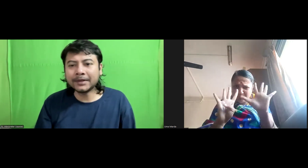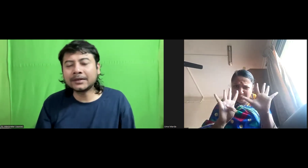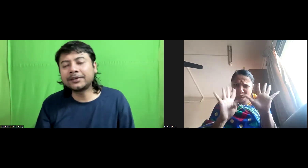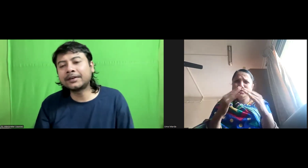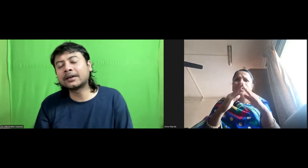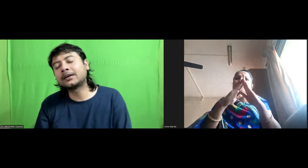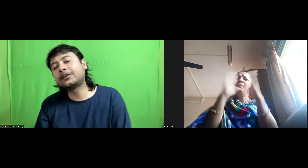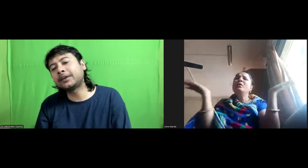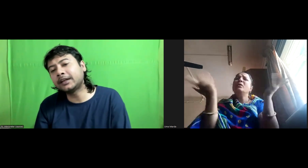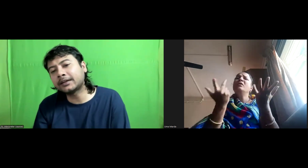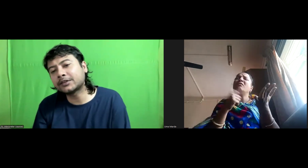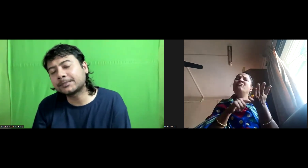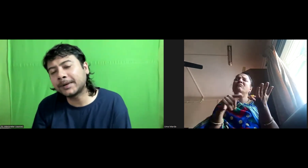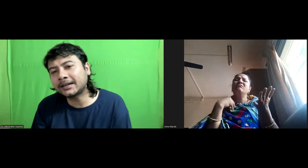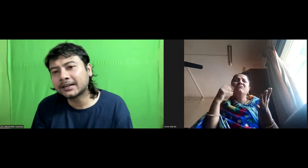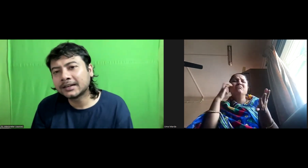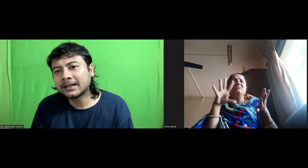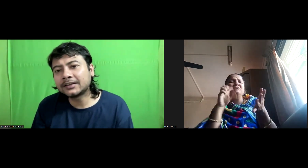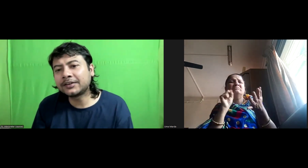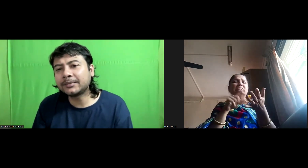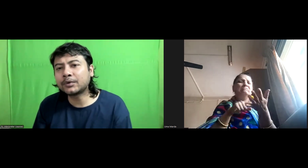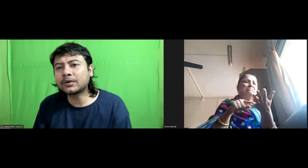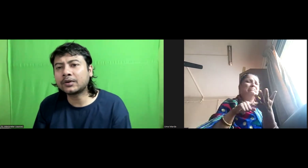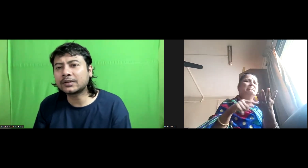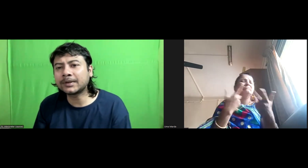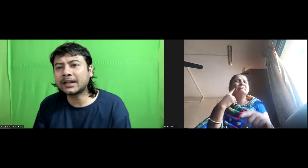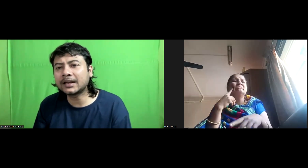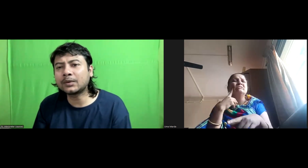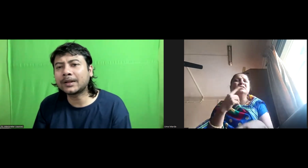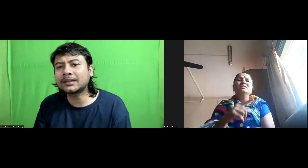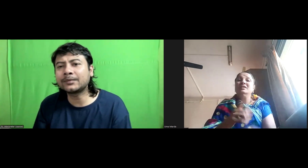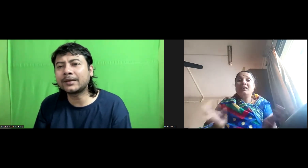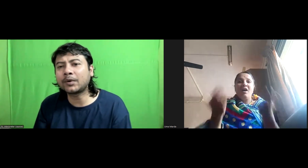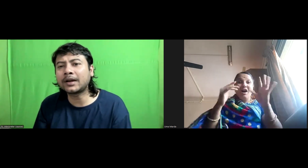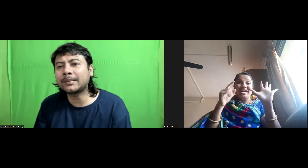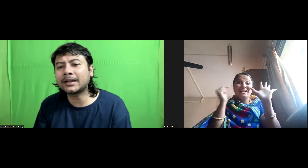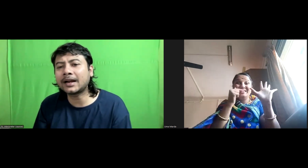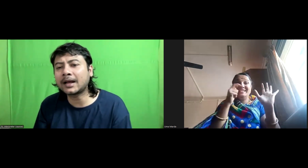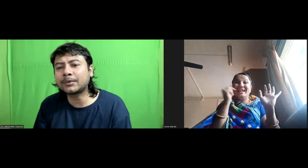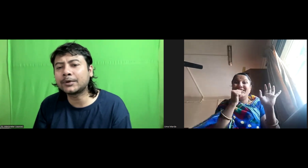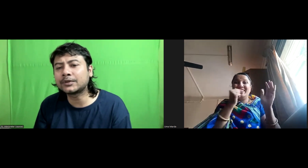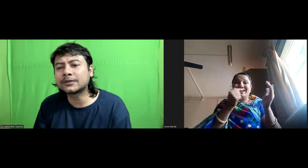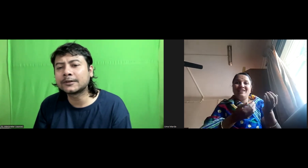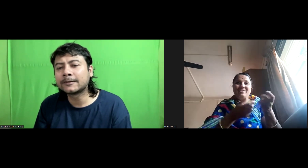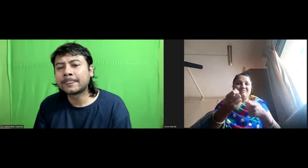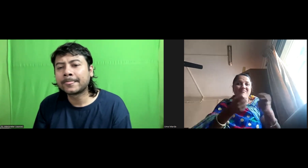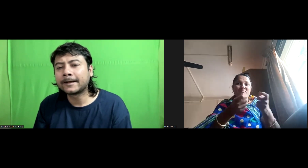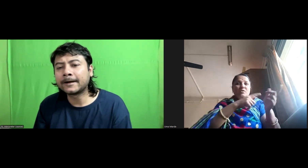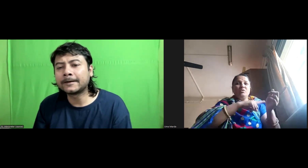What time the tree, there was a split, the tree broke or something like that. When, what time did that happen?